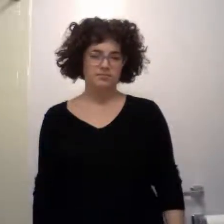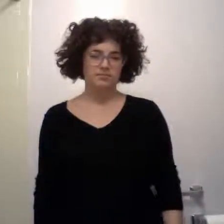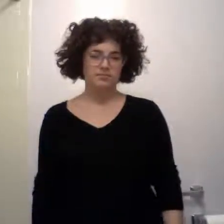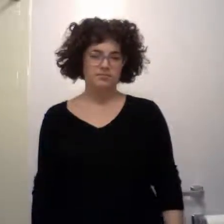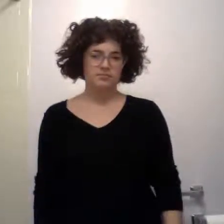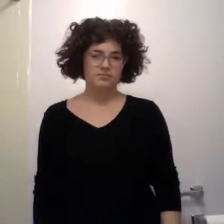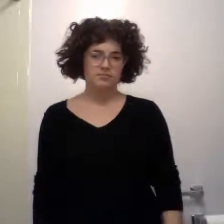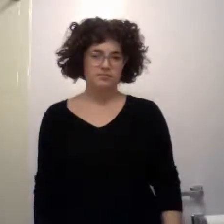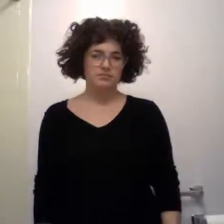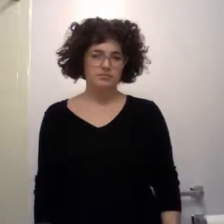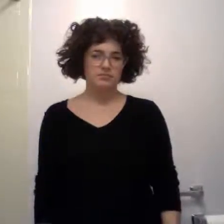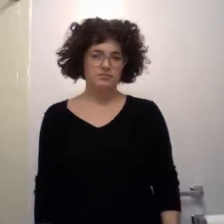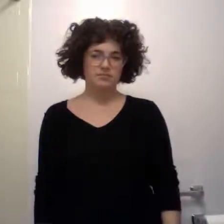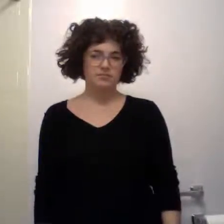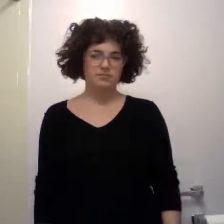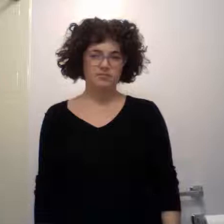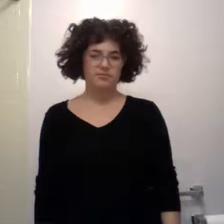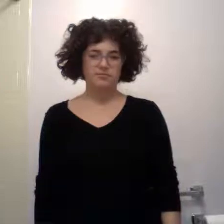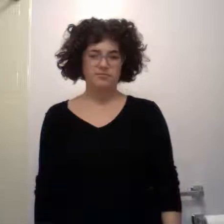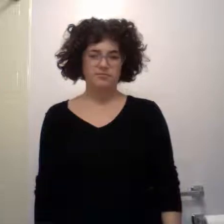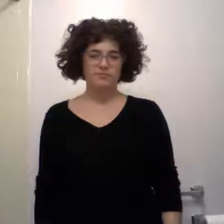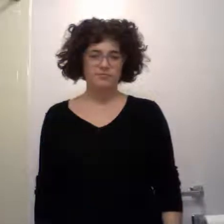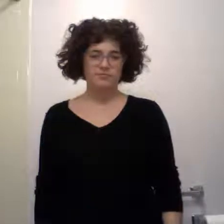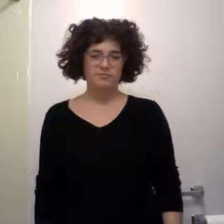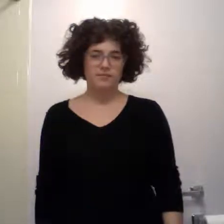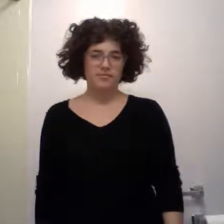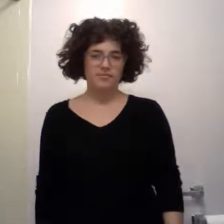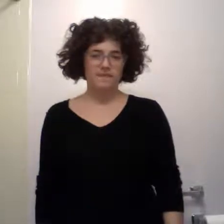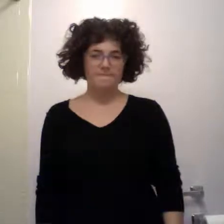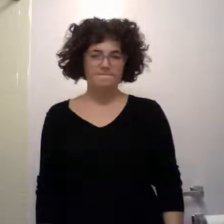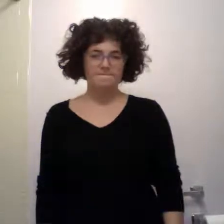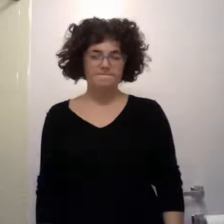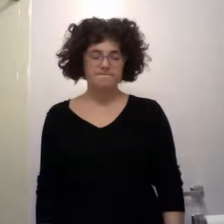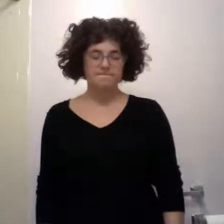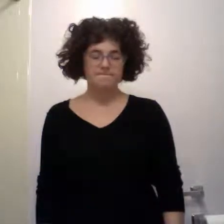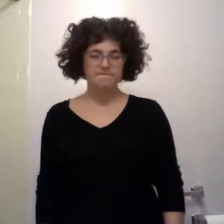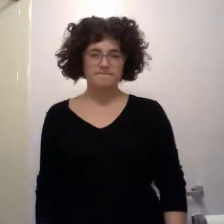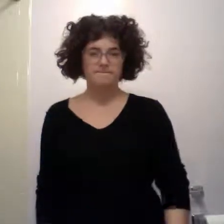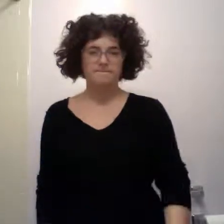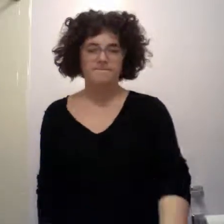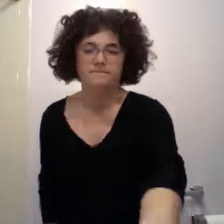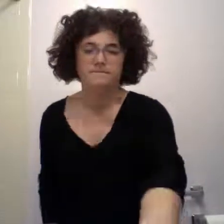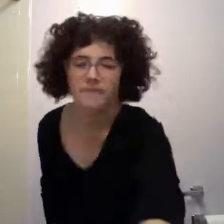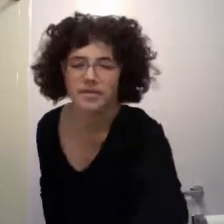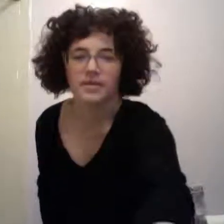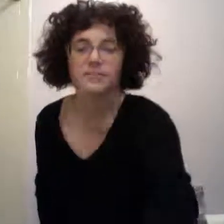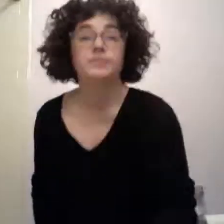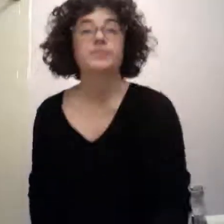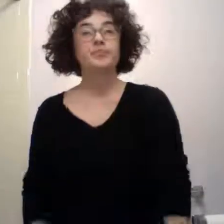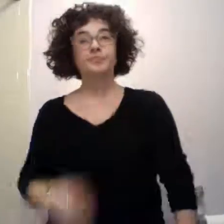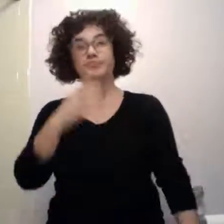things. They're not going to know how to use a sewing machine, and they're not going to know how to sew.